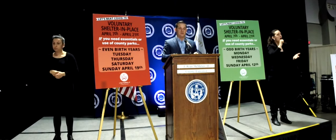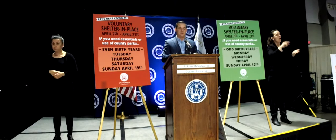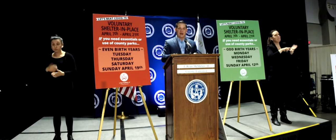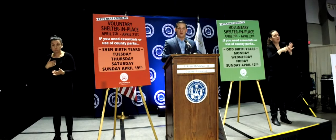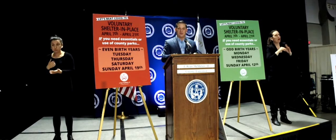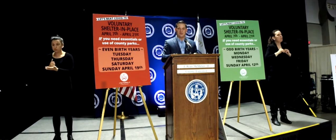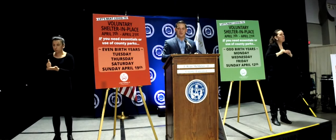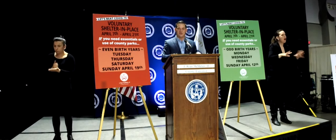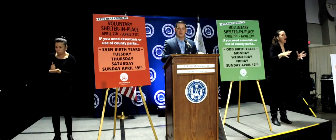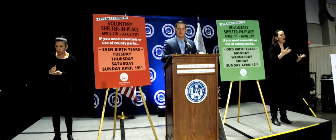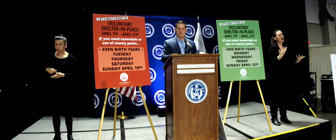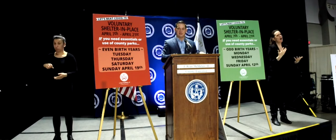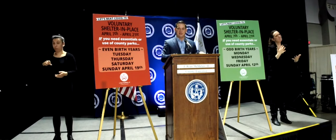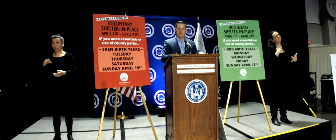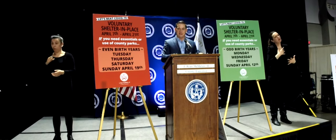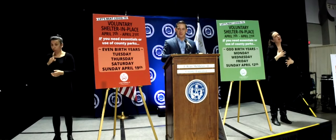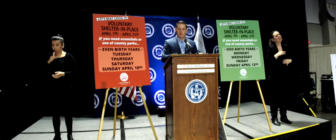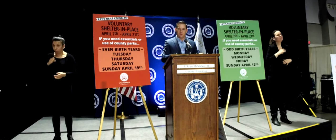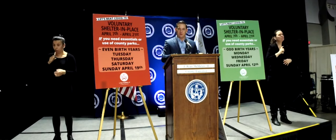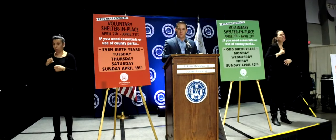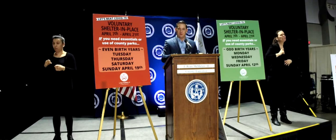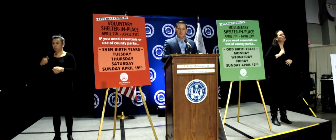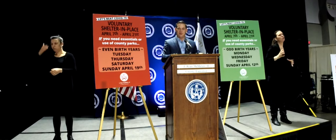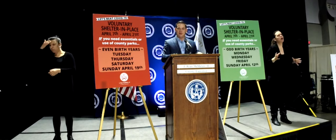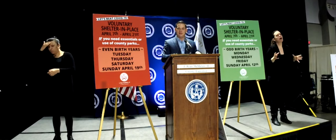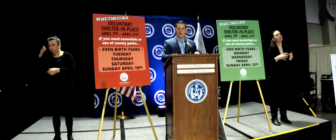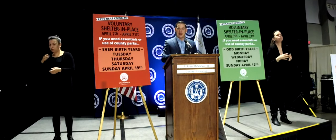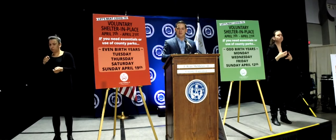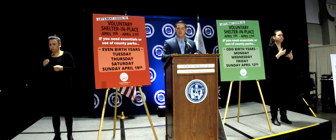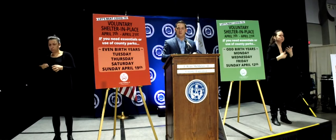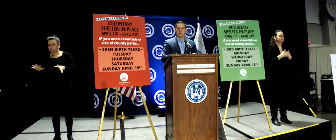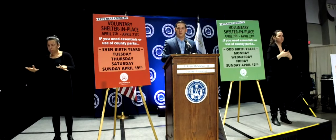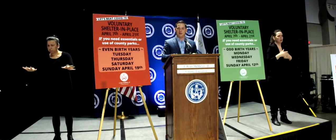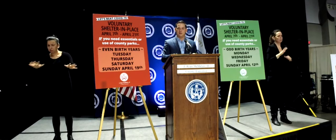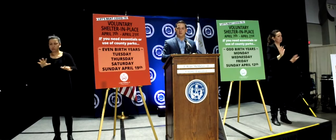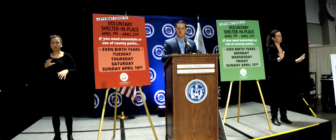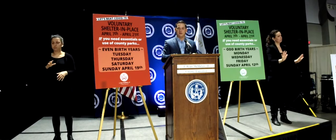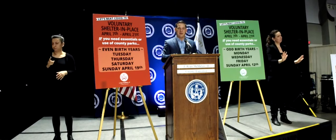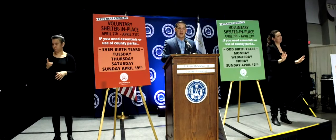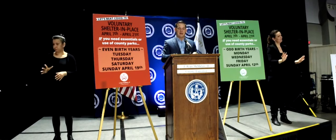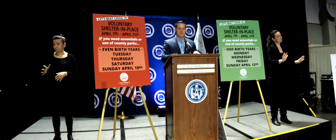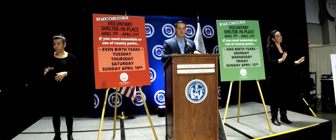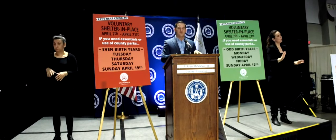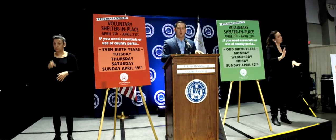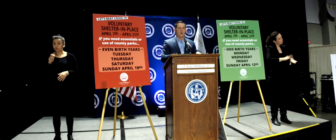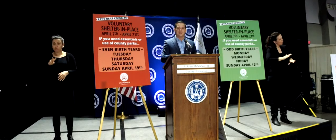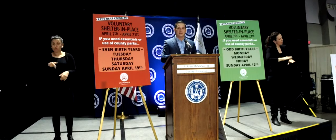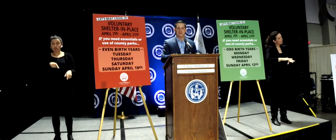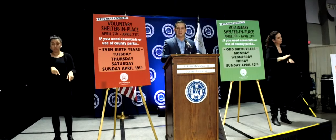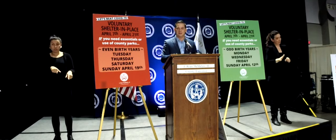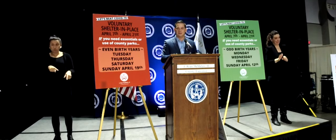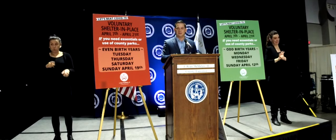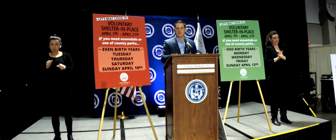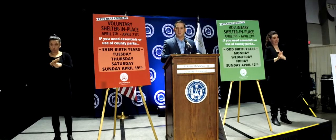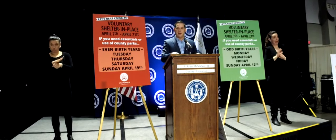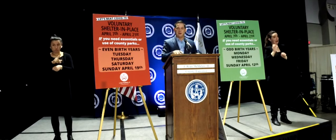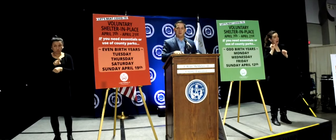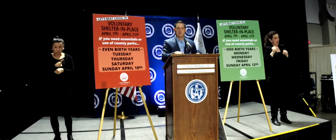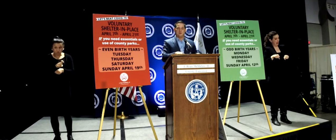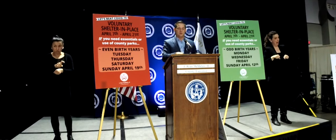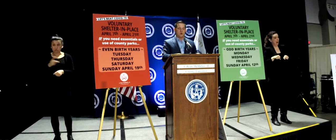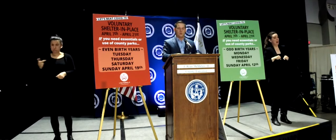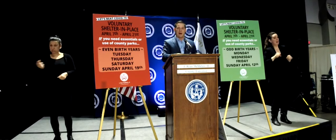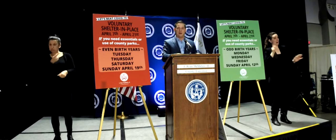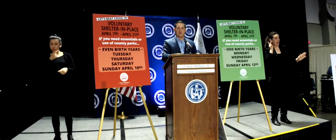reality of this virus is lethal. It is active and aggressive. And if you don't want to get this,